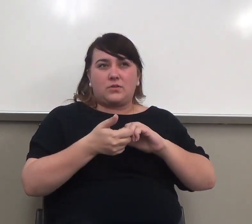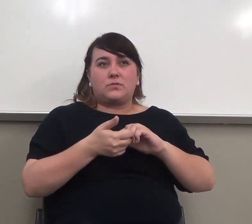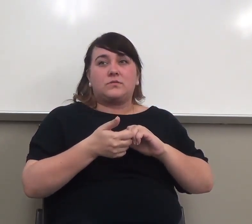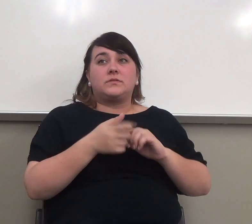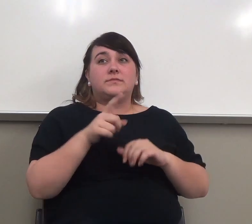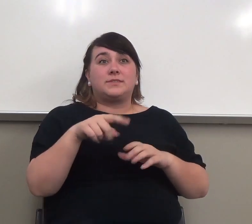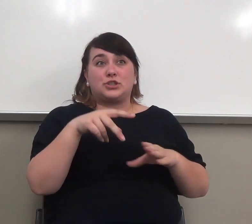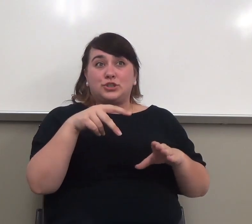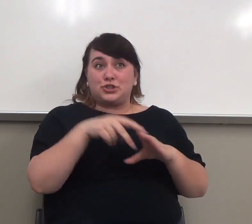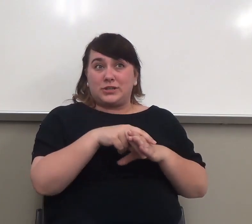a different seat.